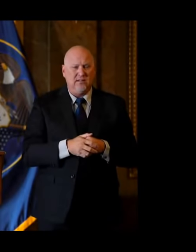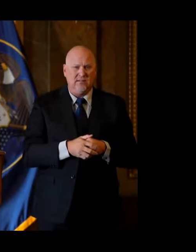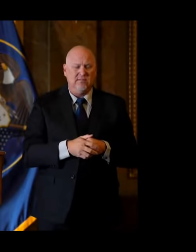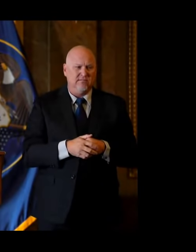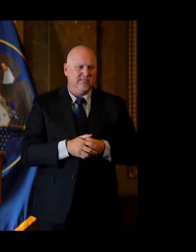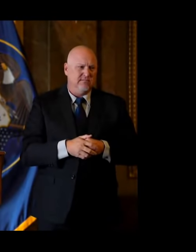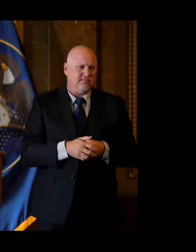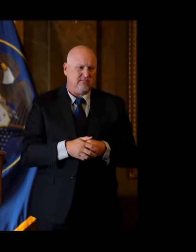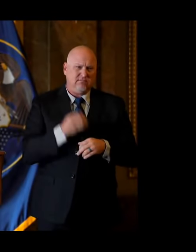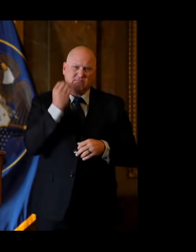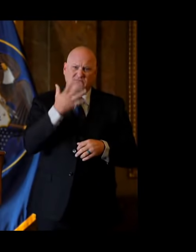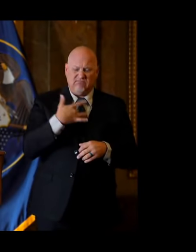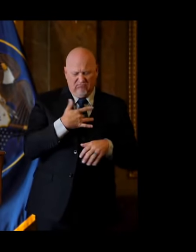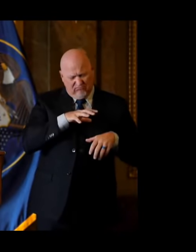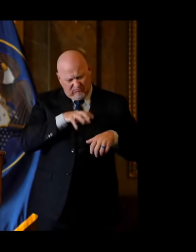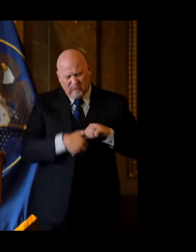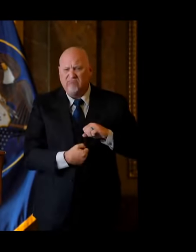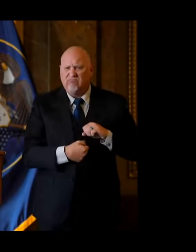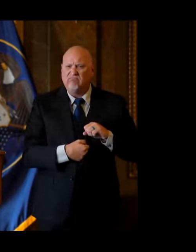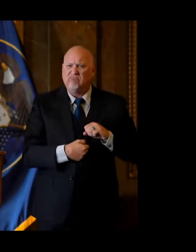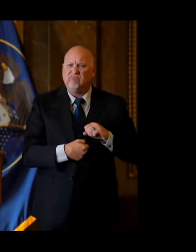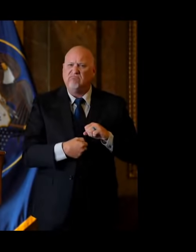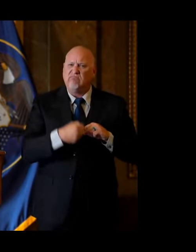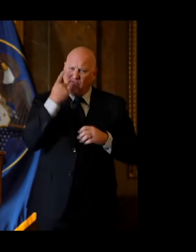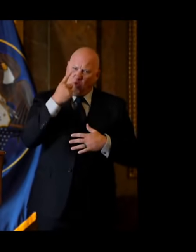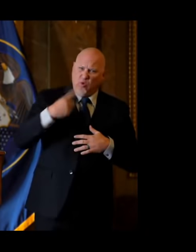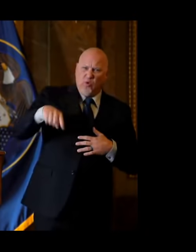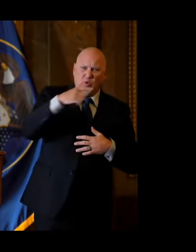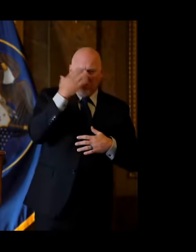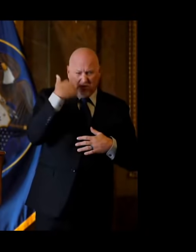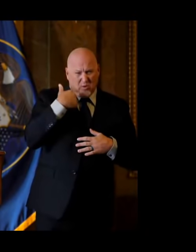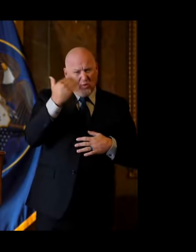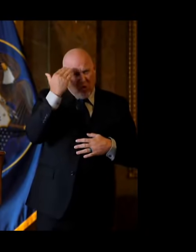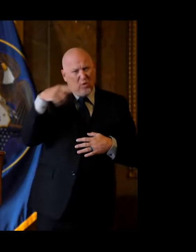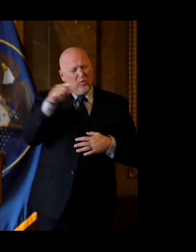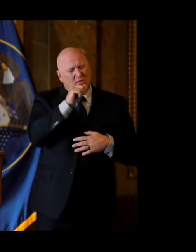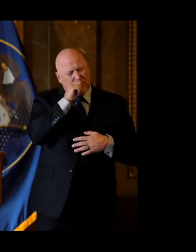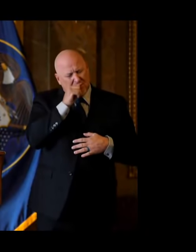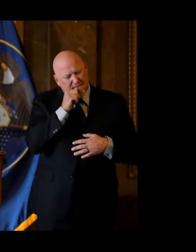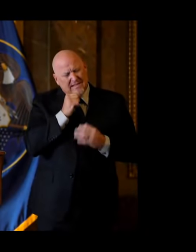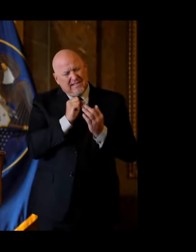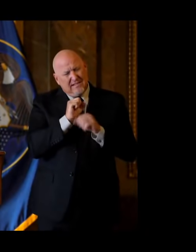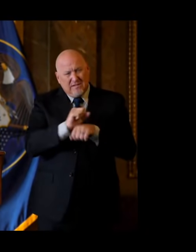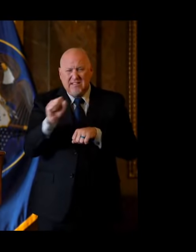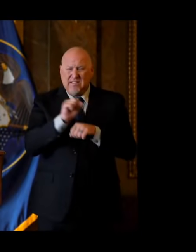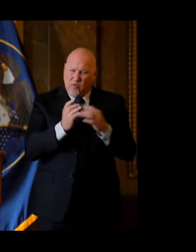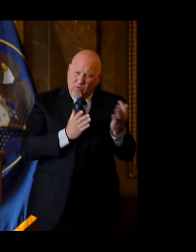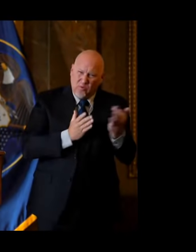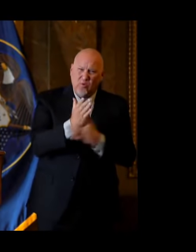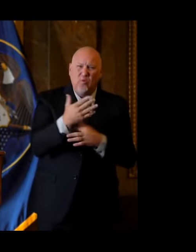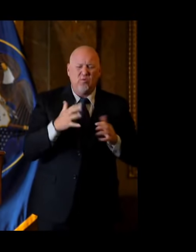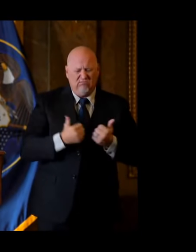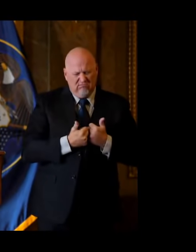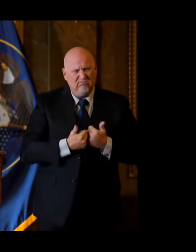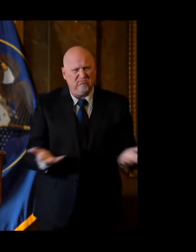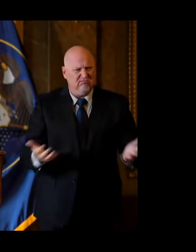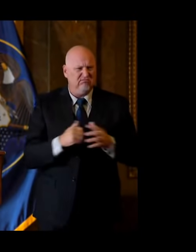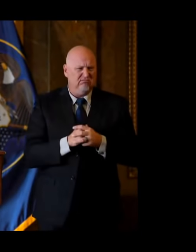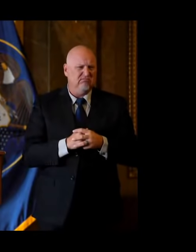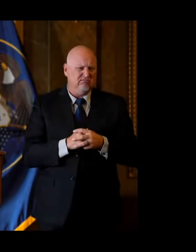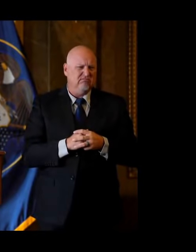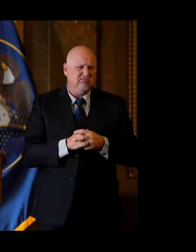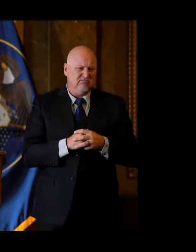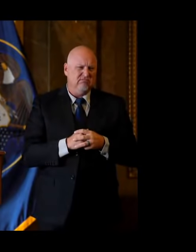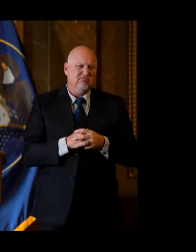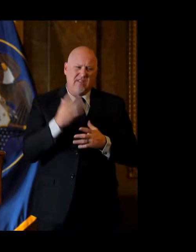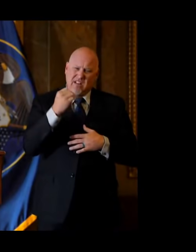facing, for the long nights and the hopelessness as you continue to deliver the best and most professional care